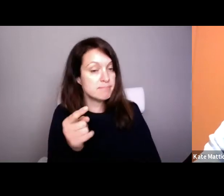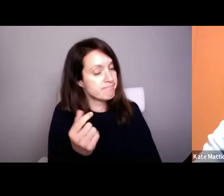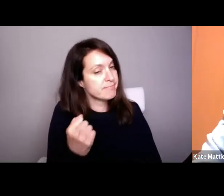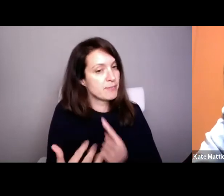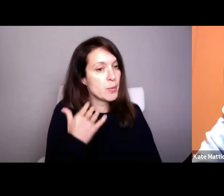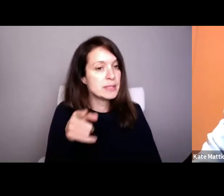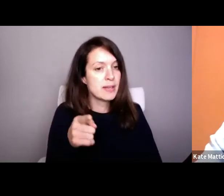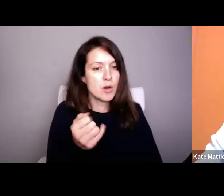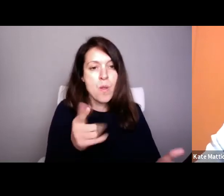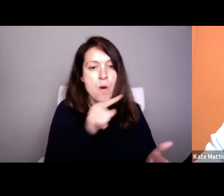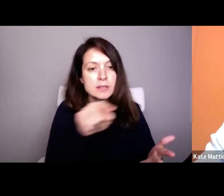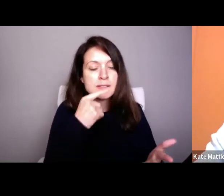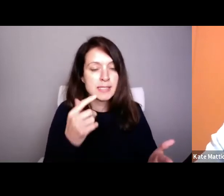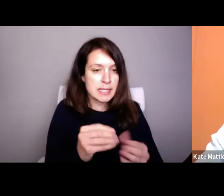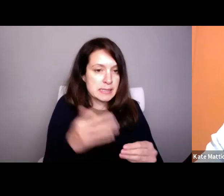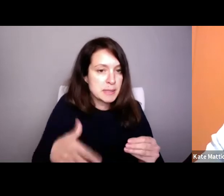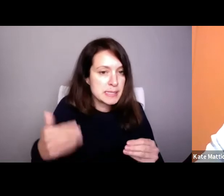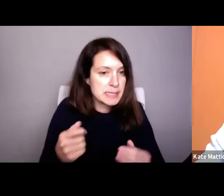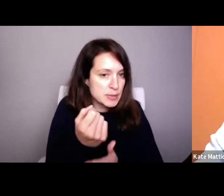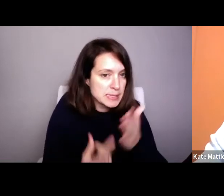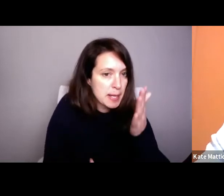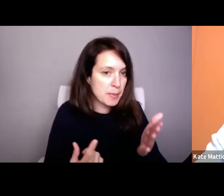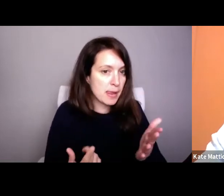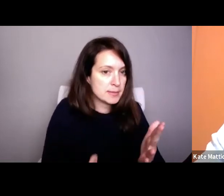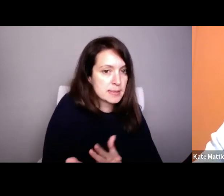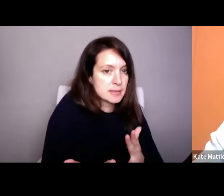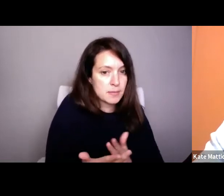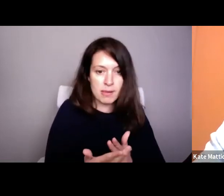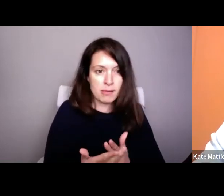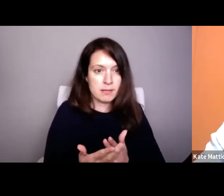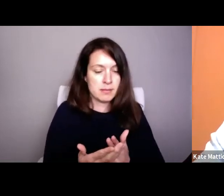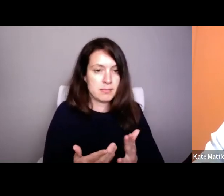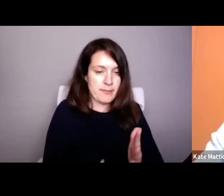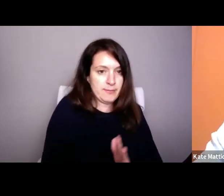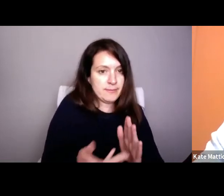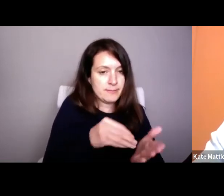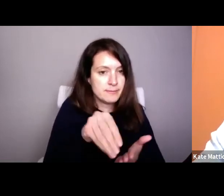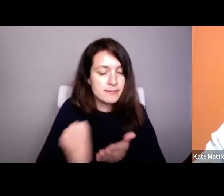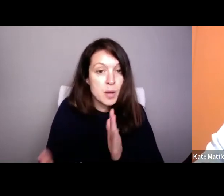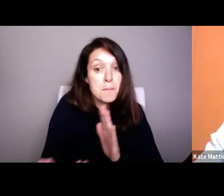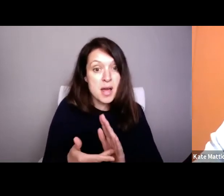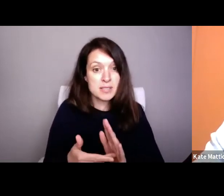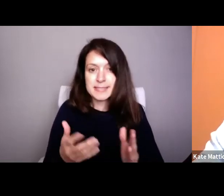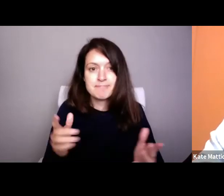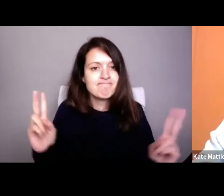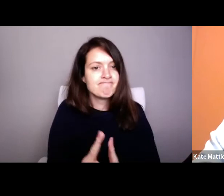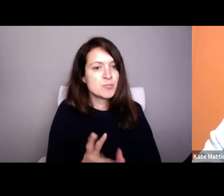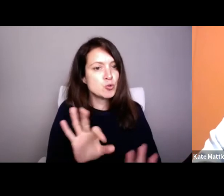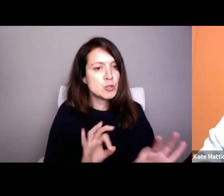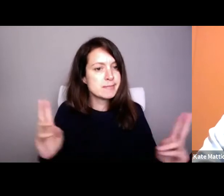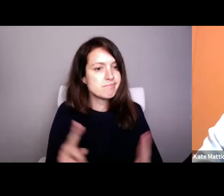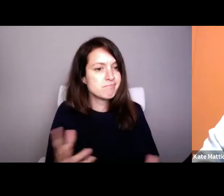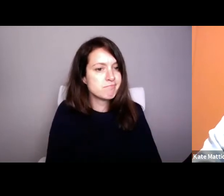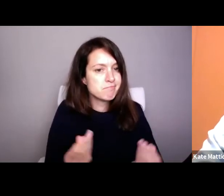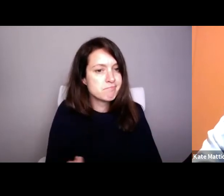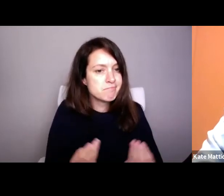frustrations at the additional costs, lack of choice for accessible options, and the impact this then had on social interactions. The greatest costs